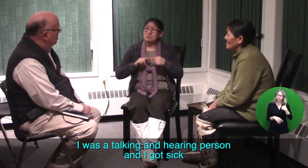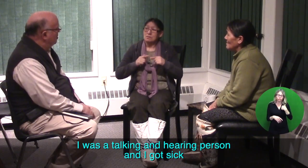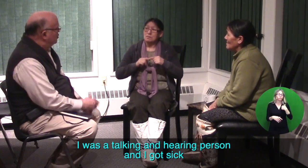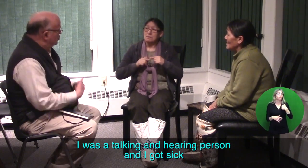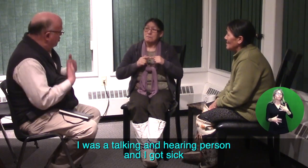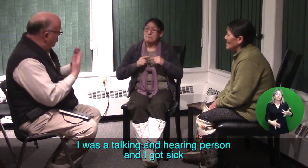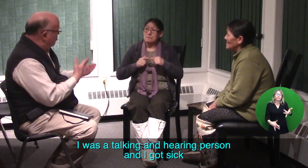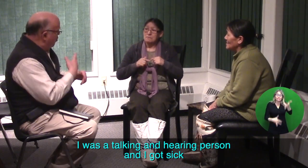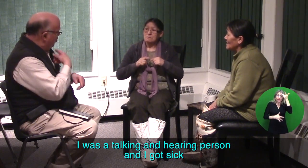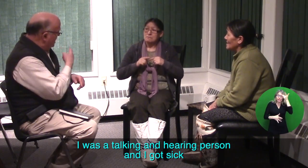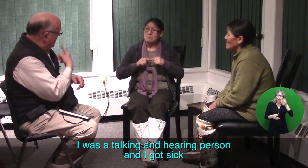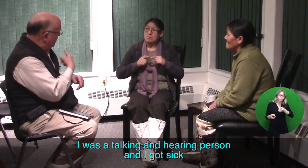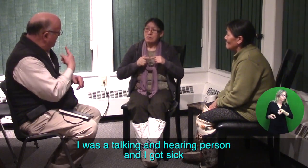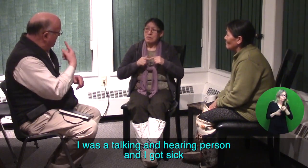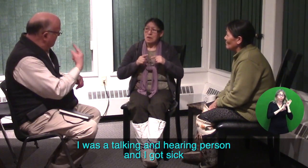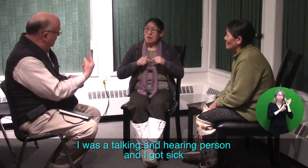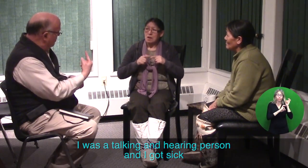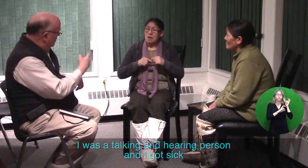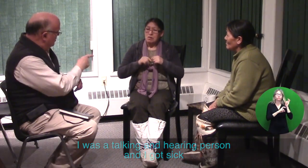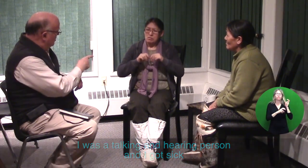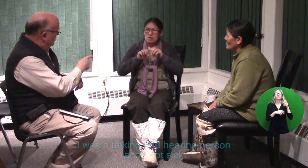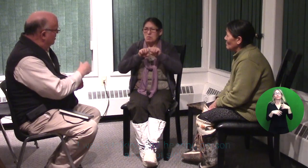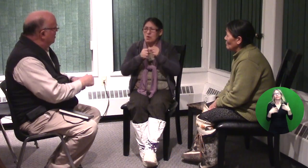I was a hearing person. Then I got sick.